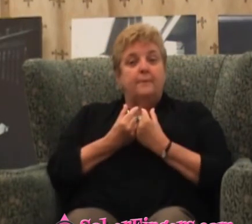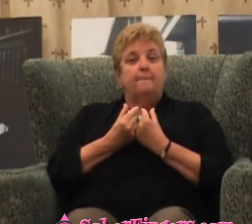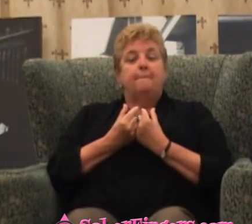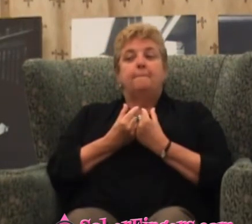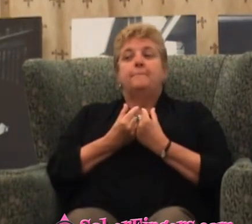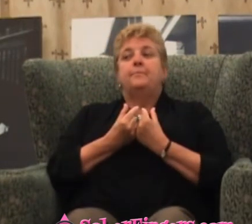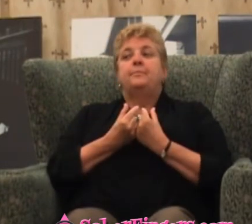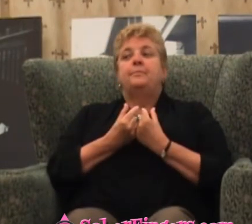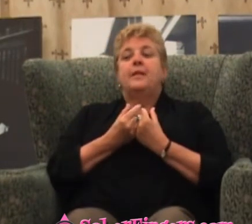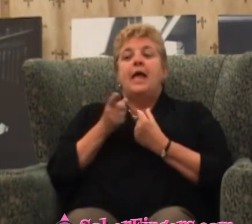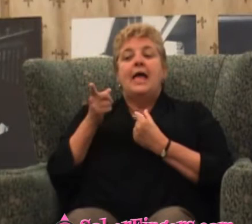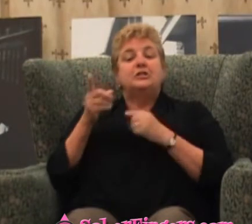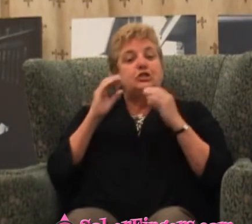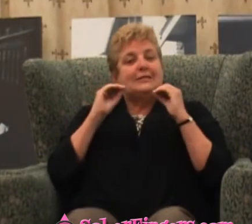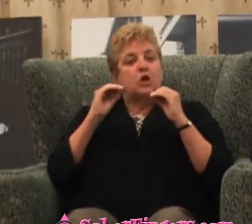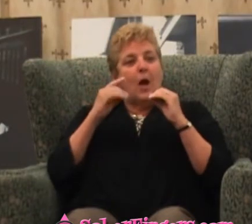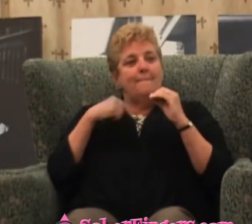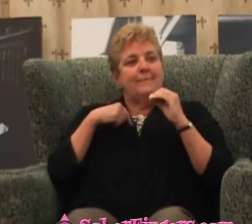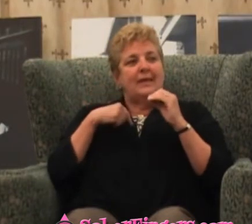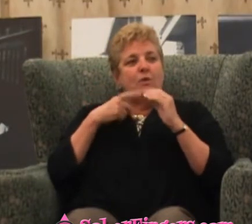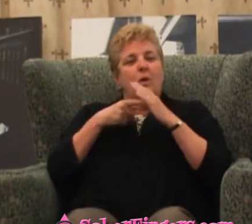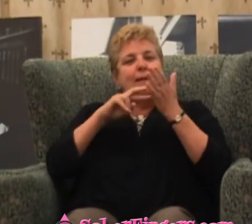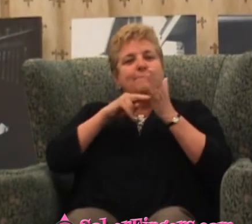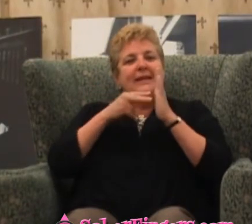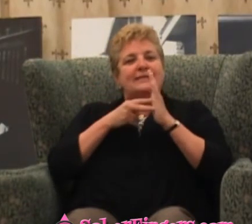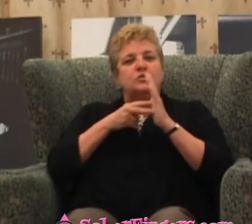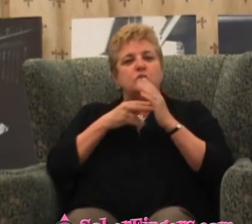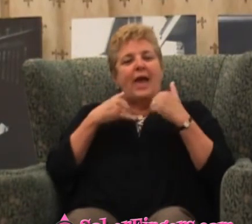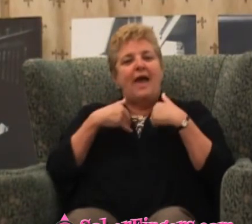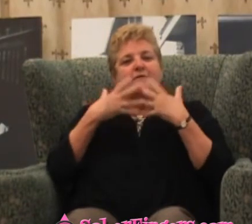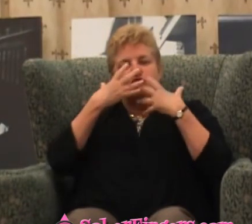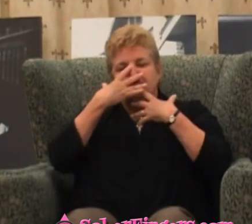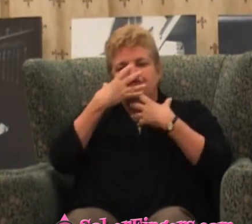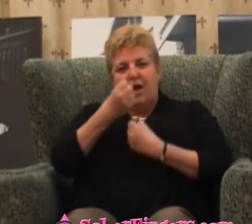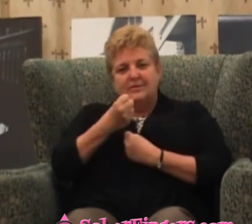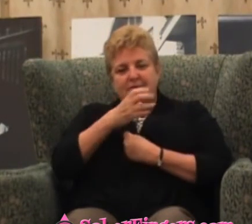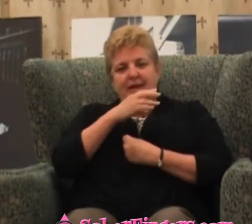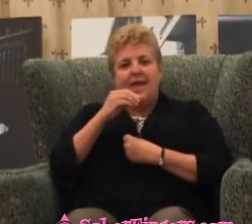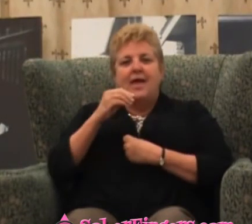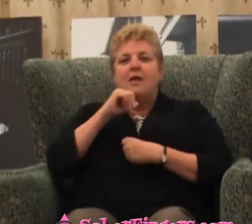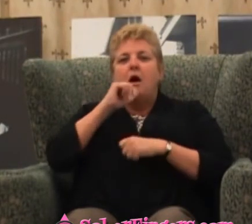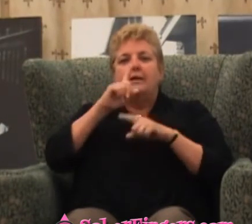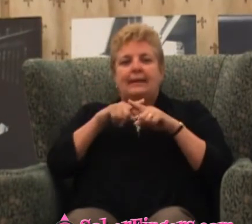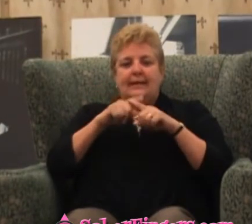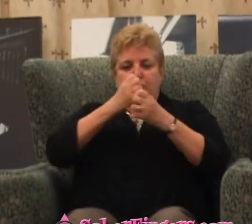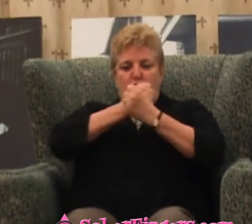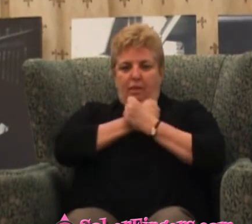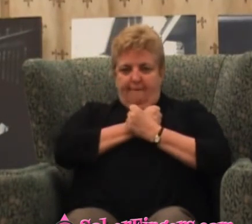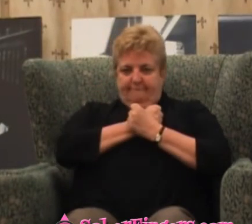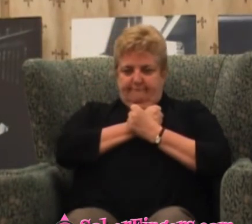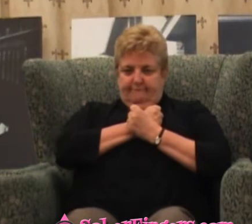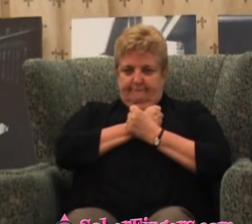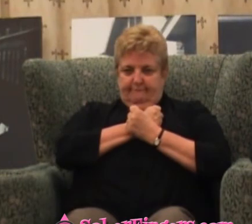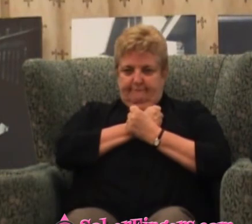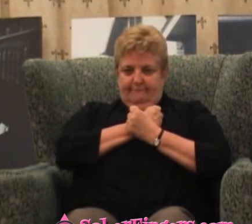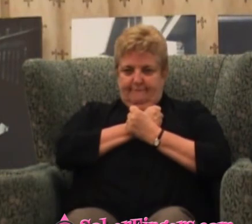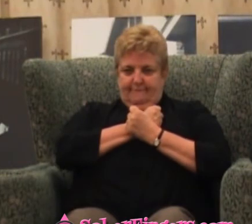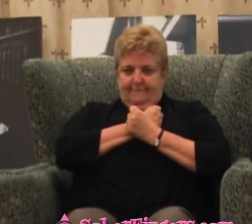And she taught me the meaning of trust and unconditional love. And I grew closer to the power.